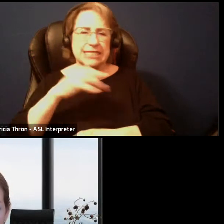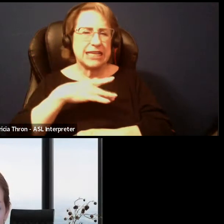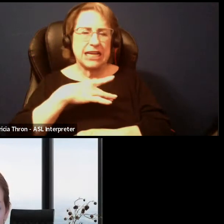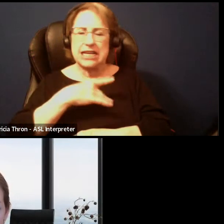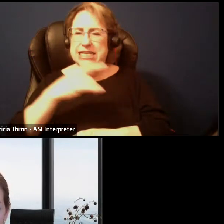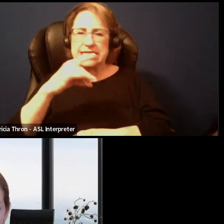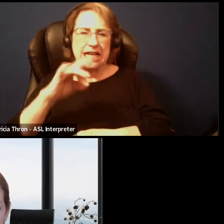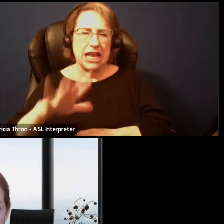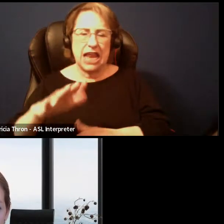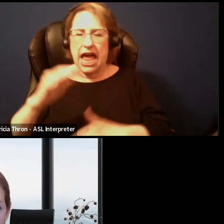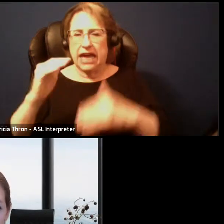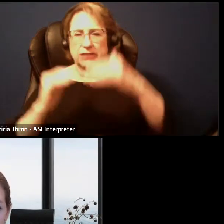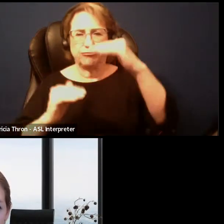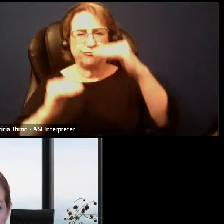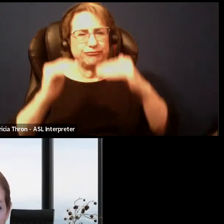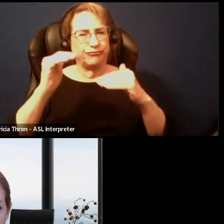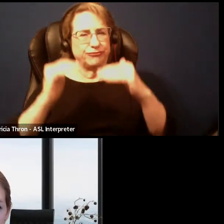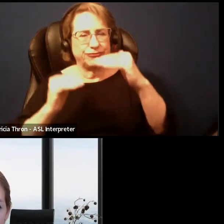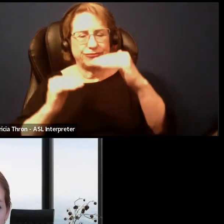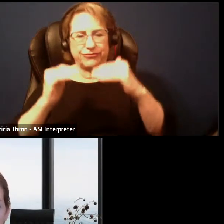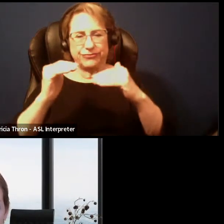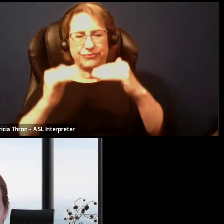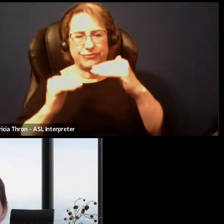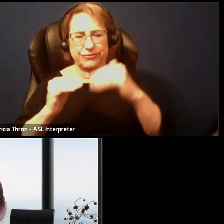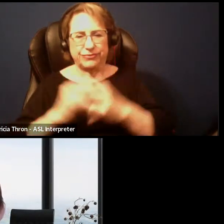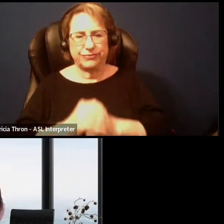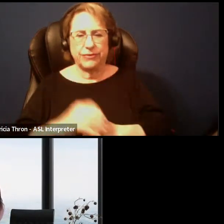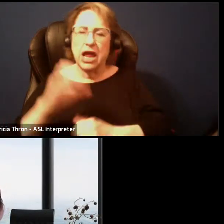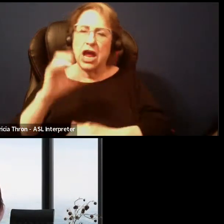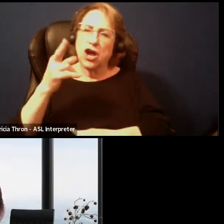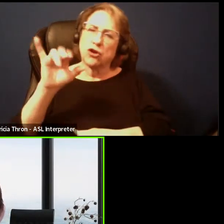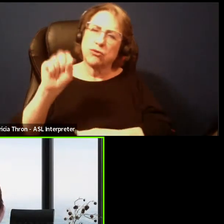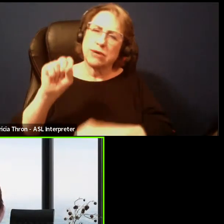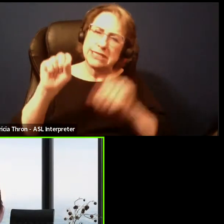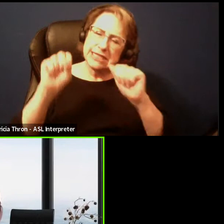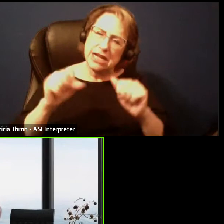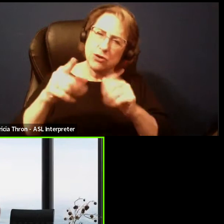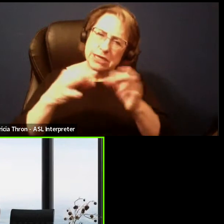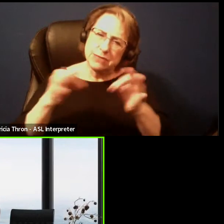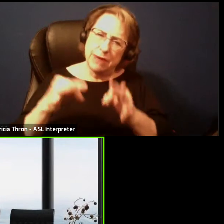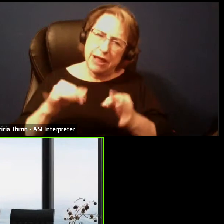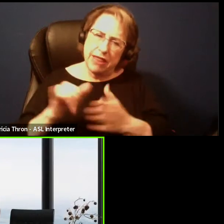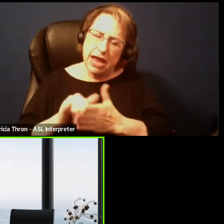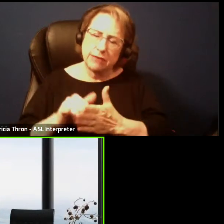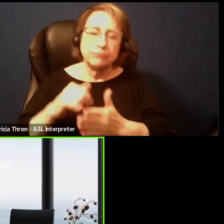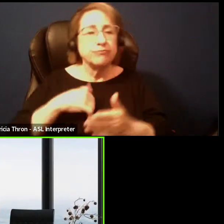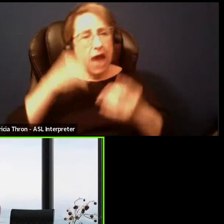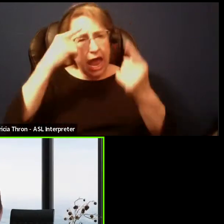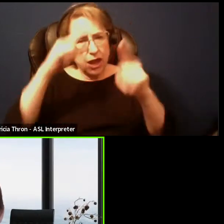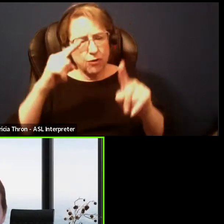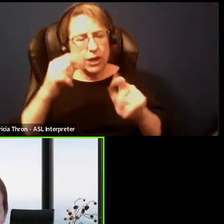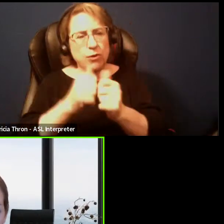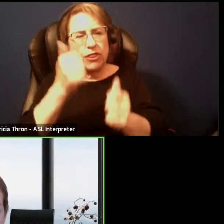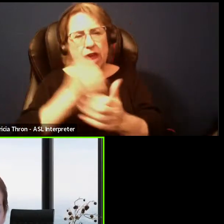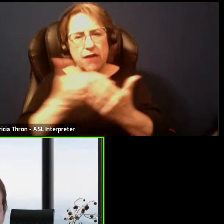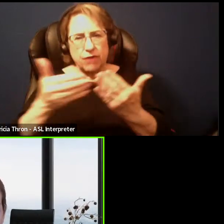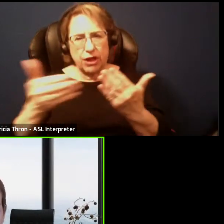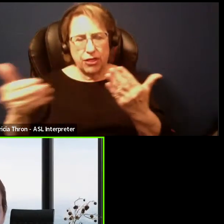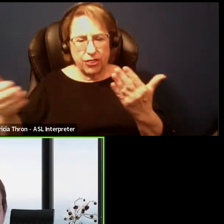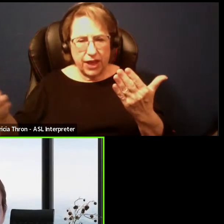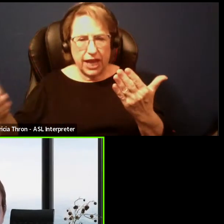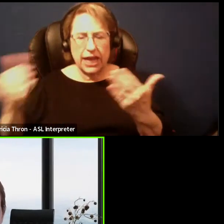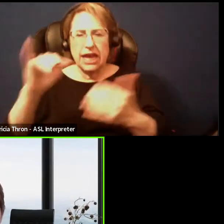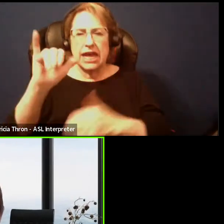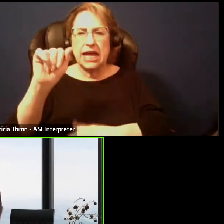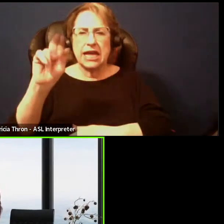say uncertainty. Chris, Thank you. could you weigh in on that a little bit? Yes, I agree with everything Yancey said, that uncertainty can lead to